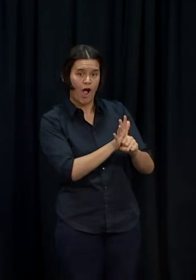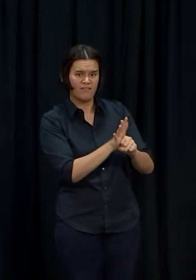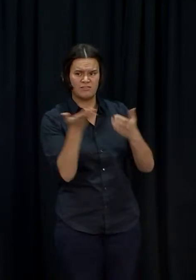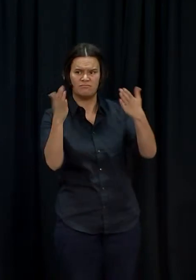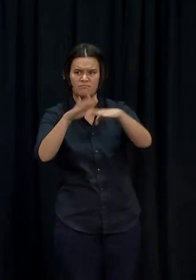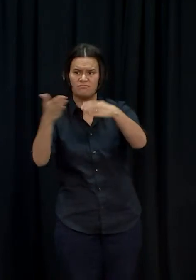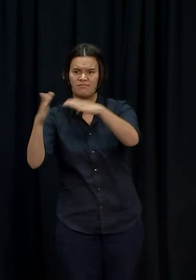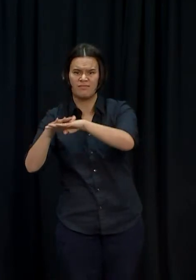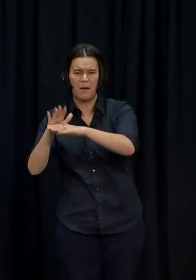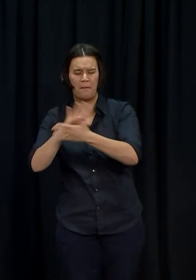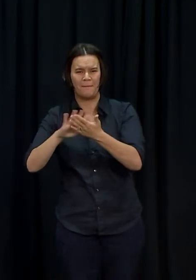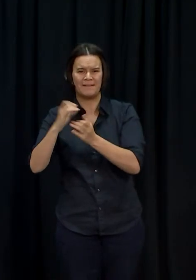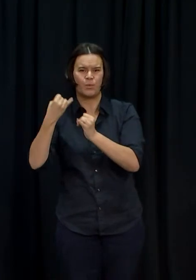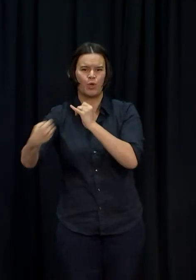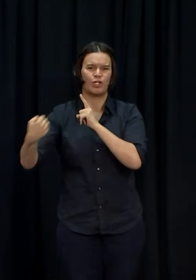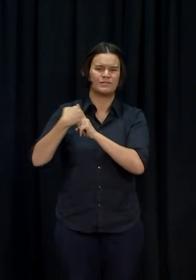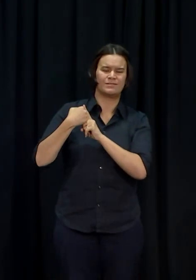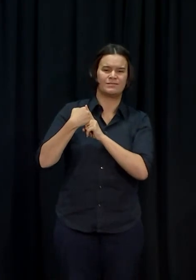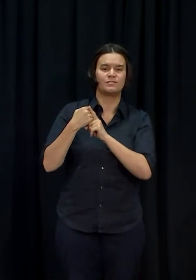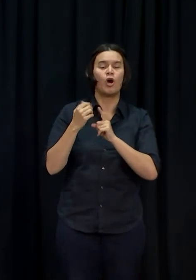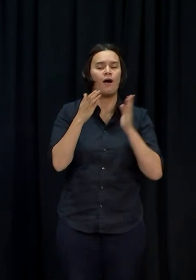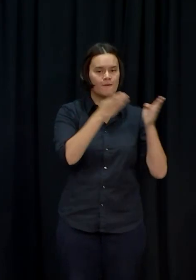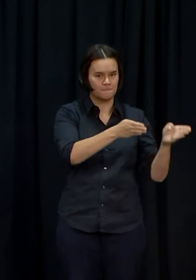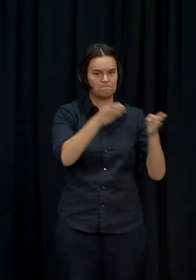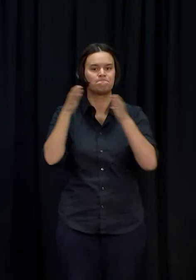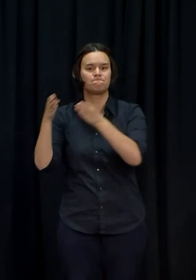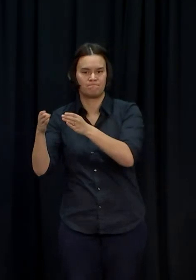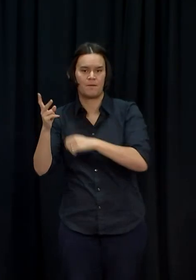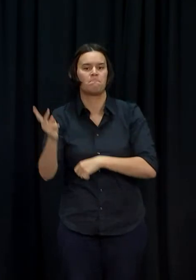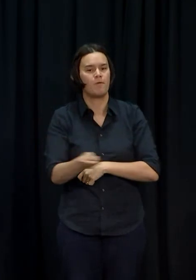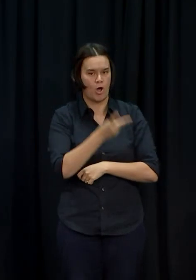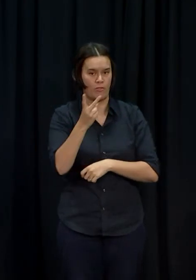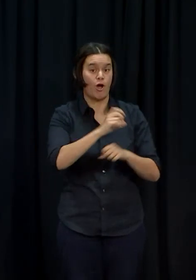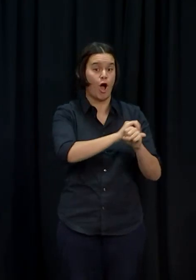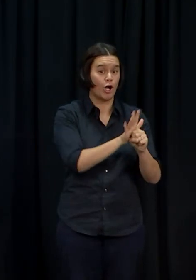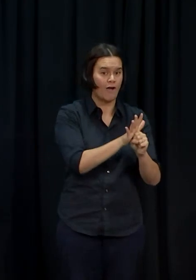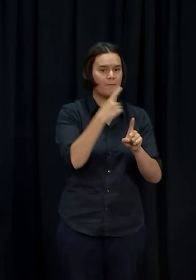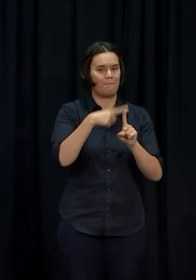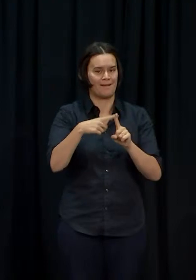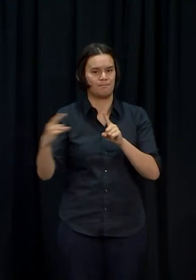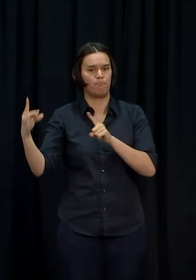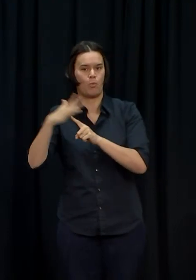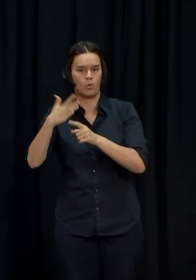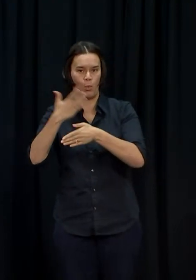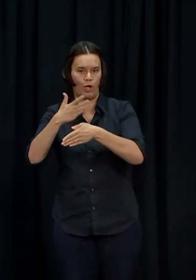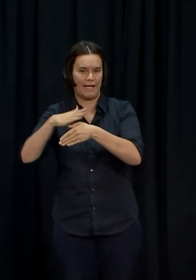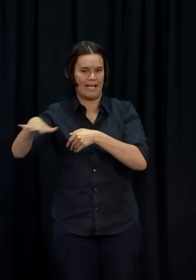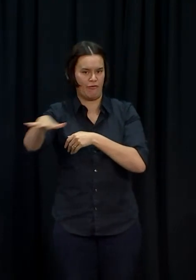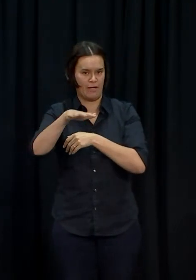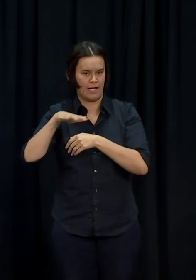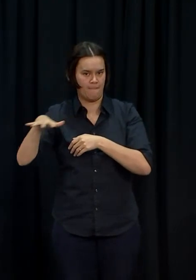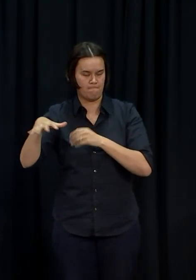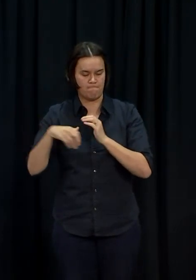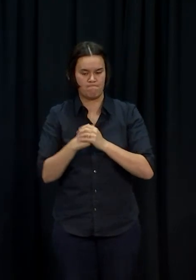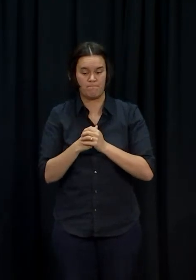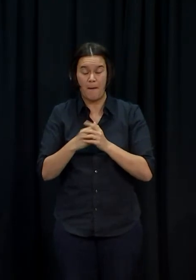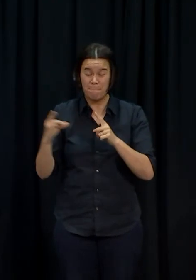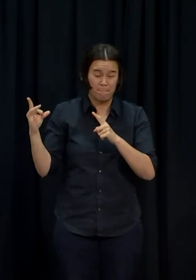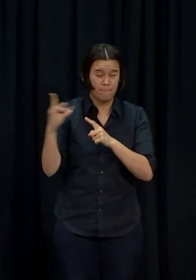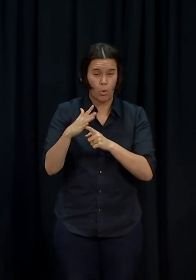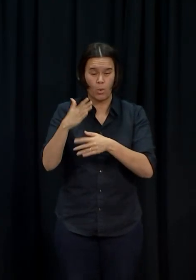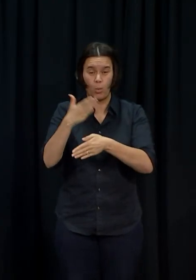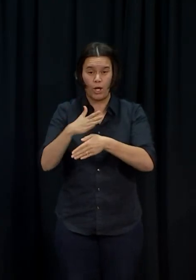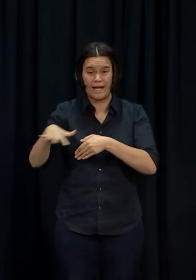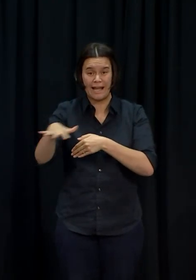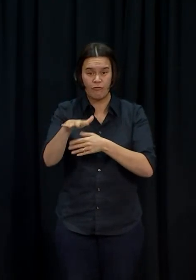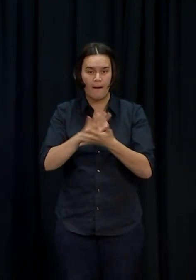in the process of identifying critical sectors, and we will have more information on this soon. Generally, workers in critical sectors